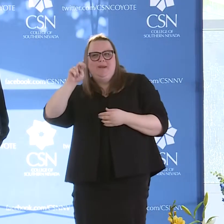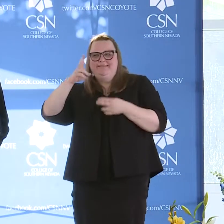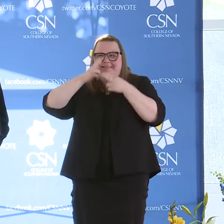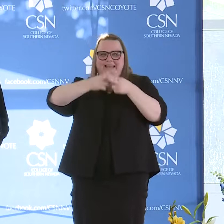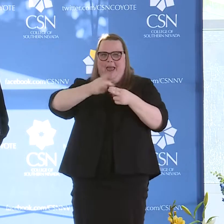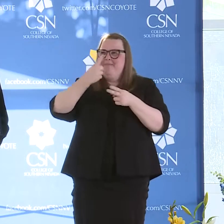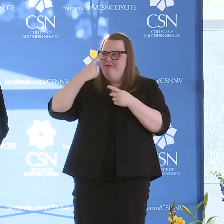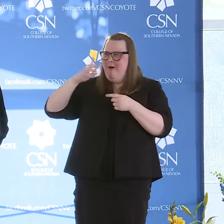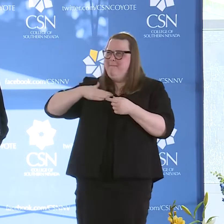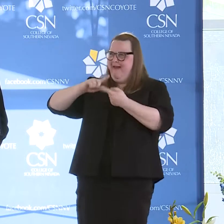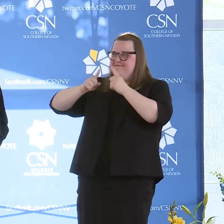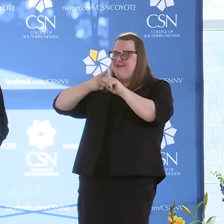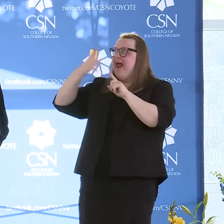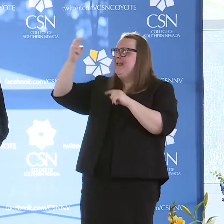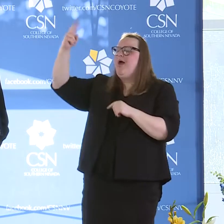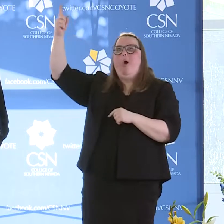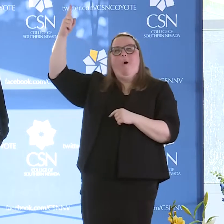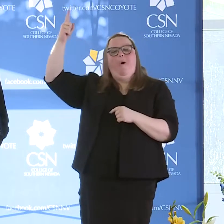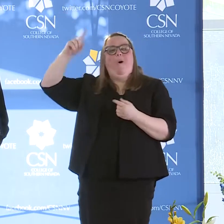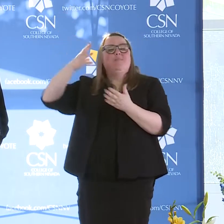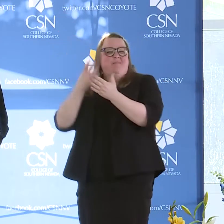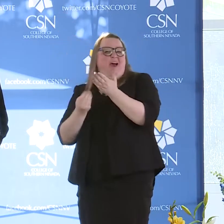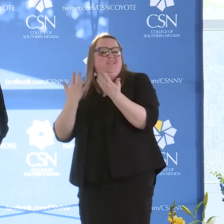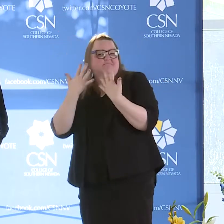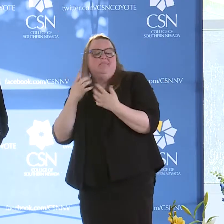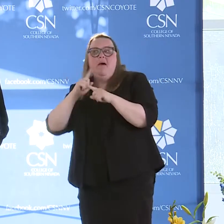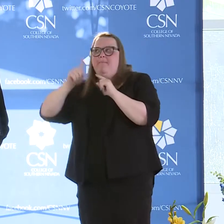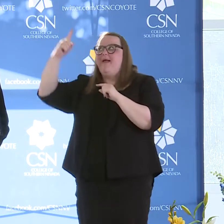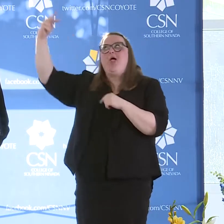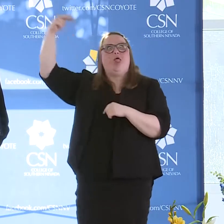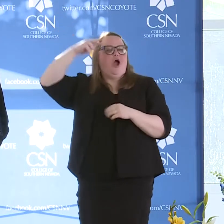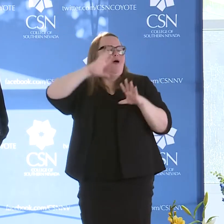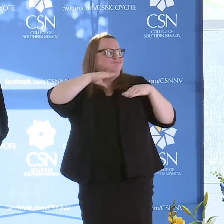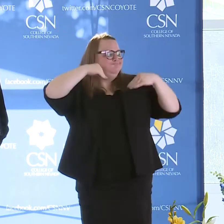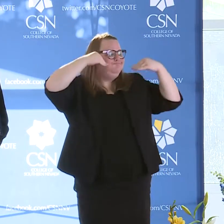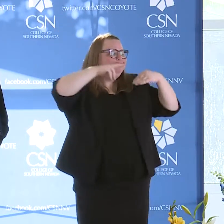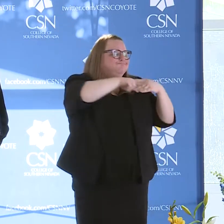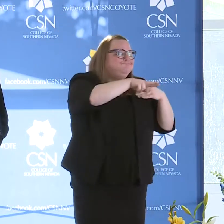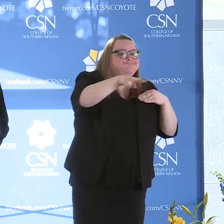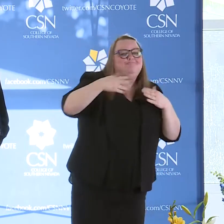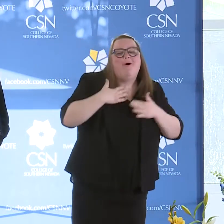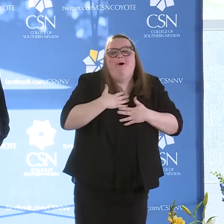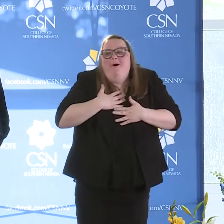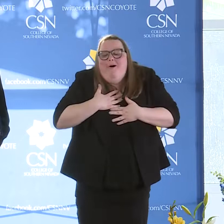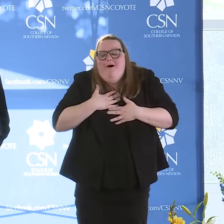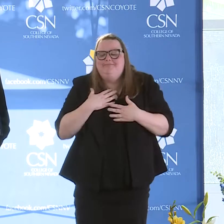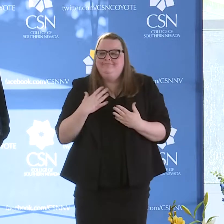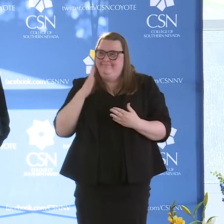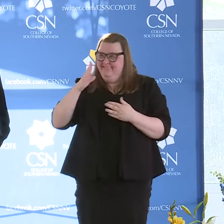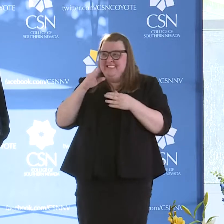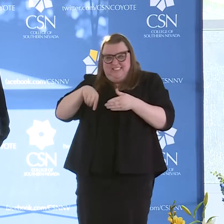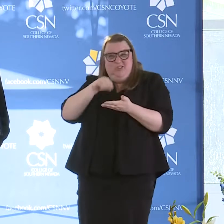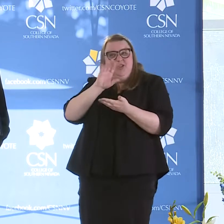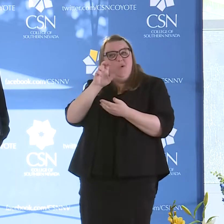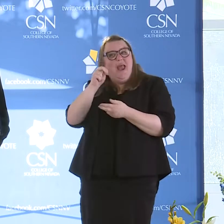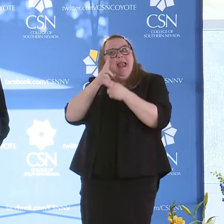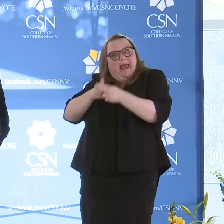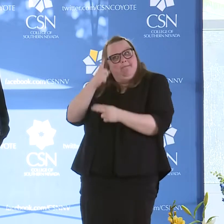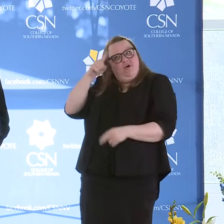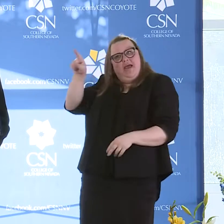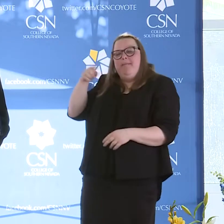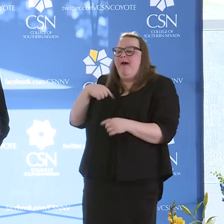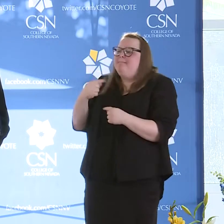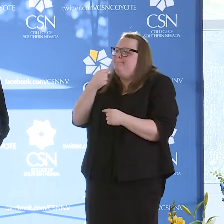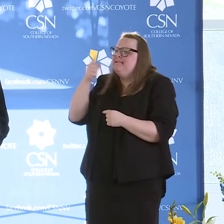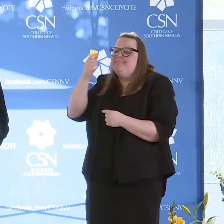down right now at this event here today and at the college. This student union is named in his honor. I miss his friendship every